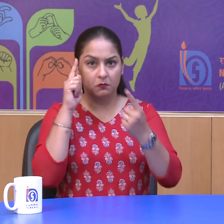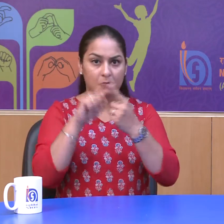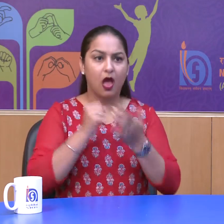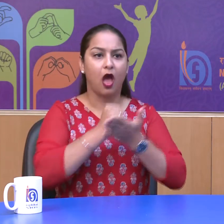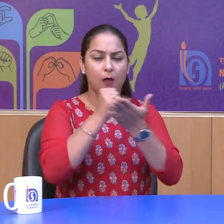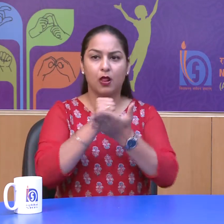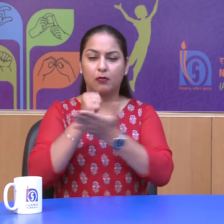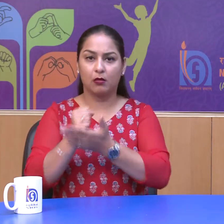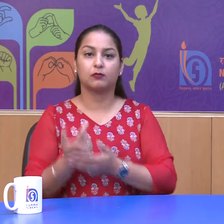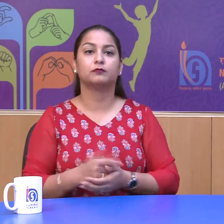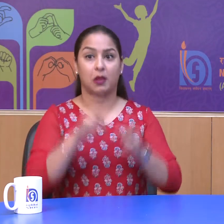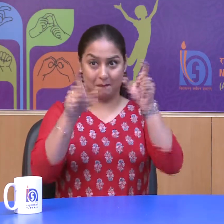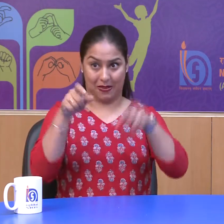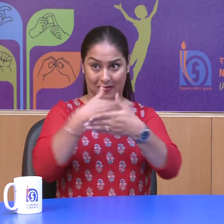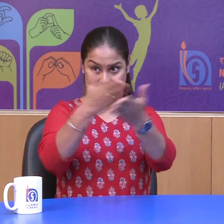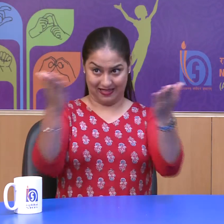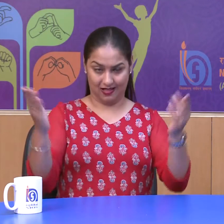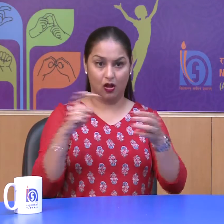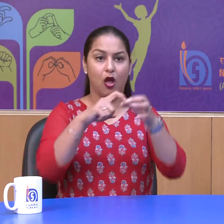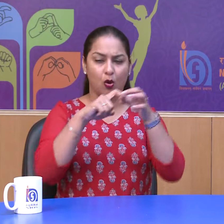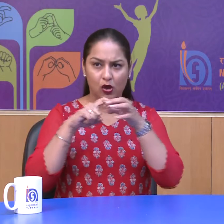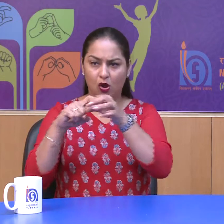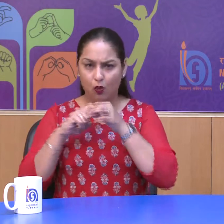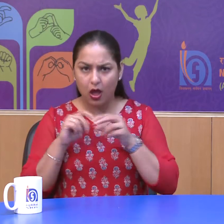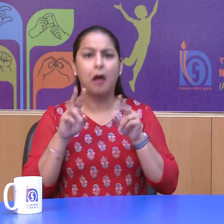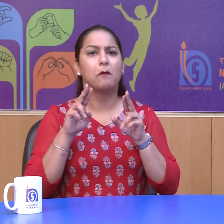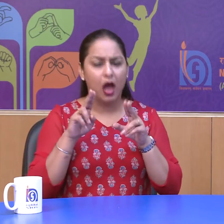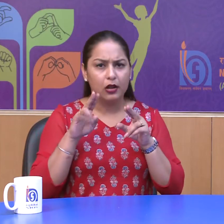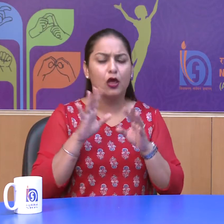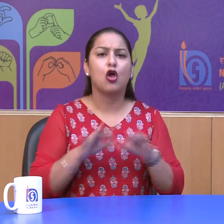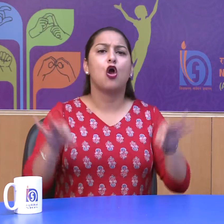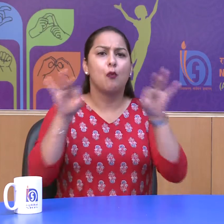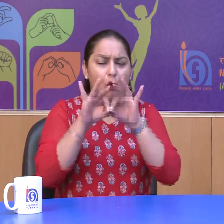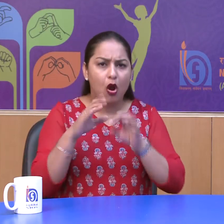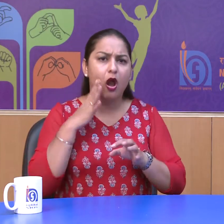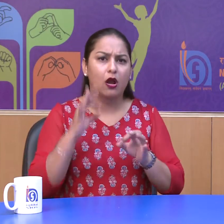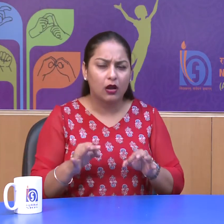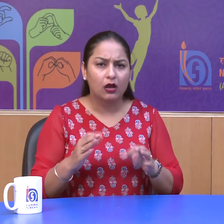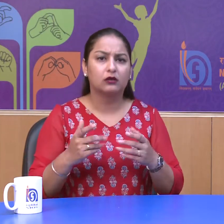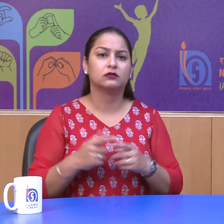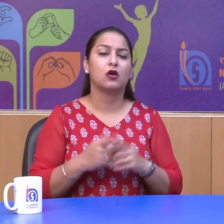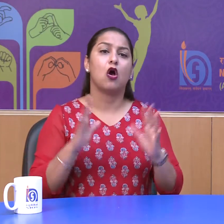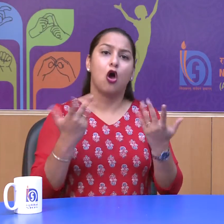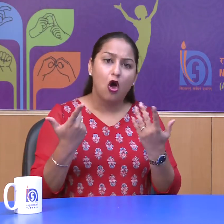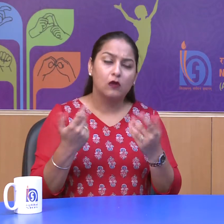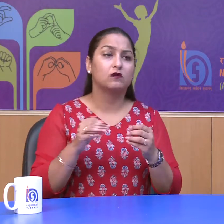Public opinion, meaning, importance, and its agencies.